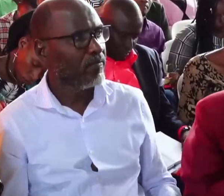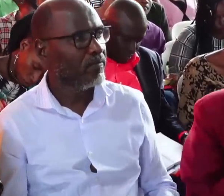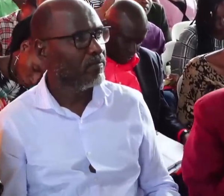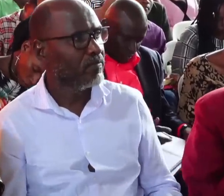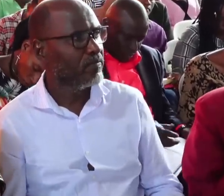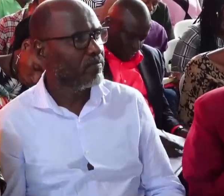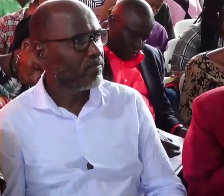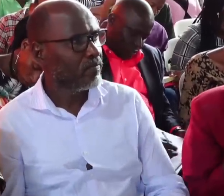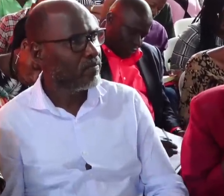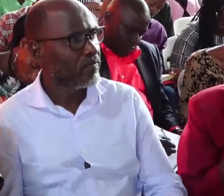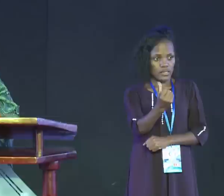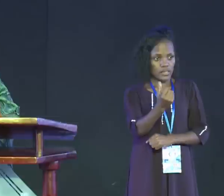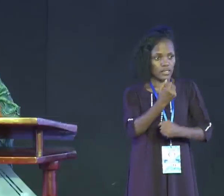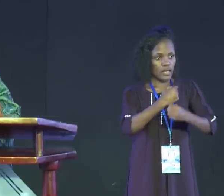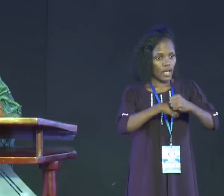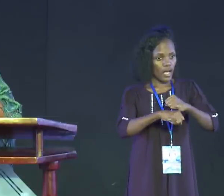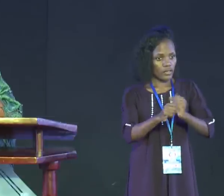Acts, the chapter is